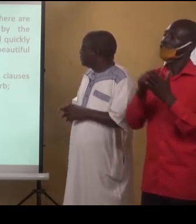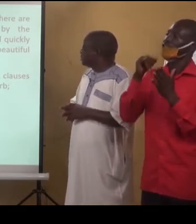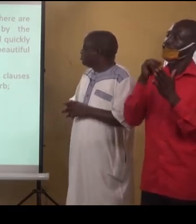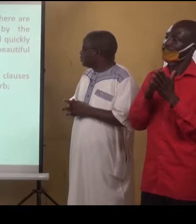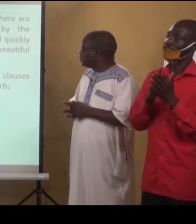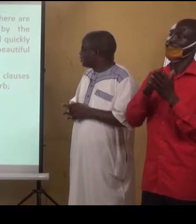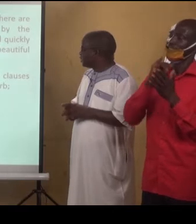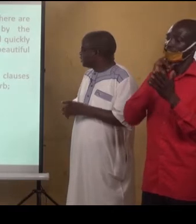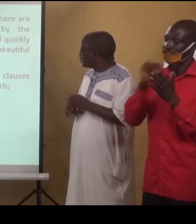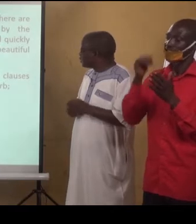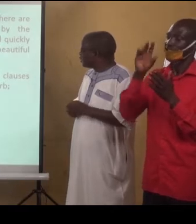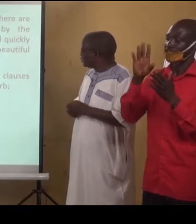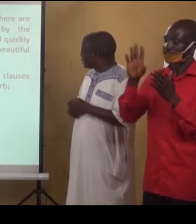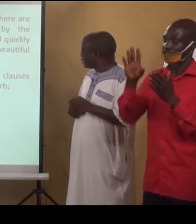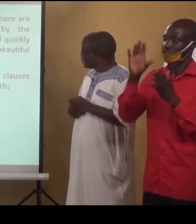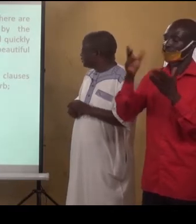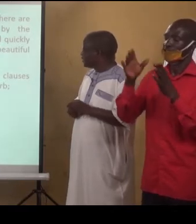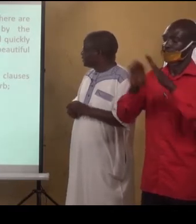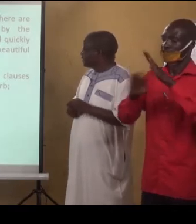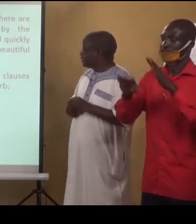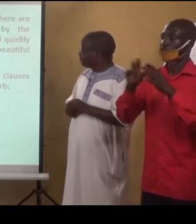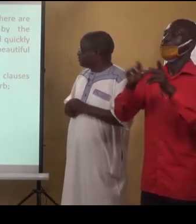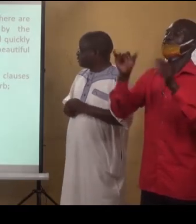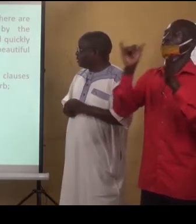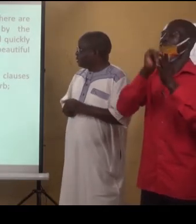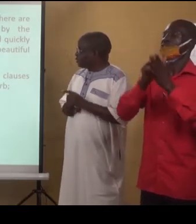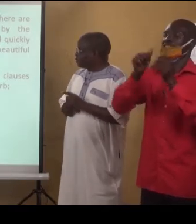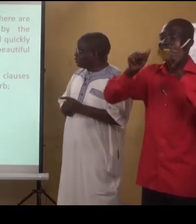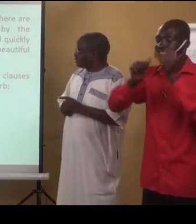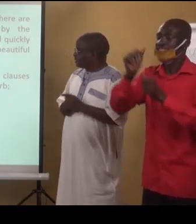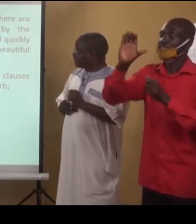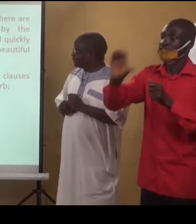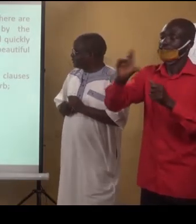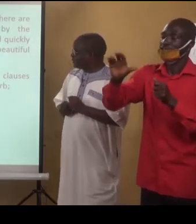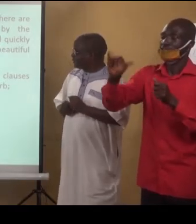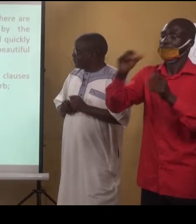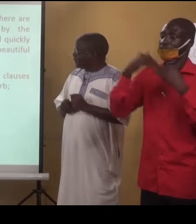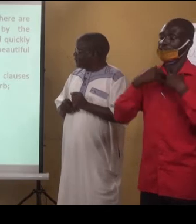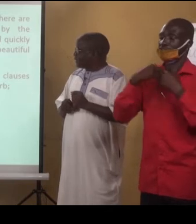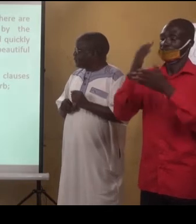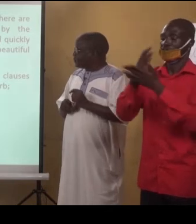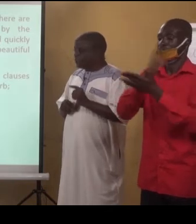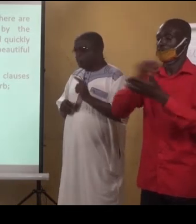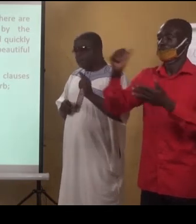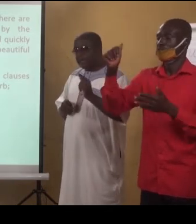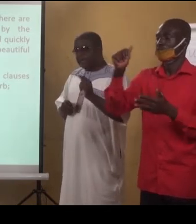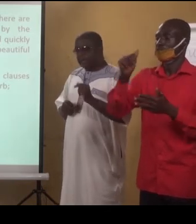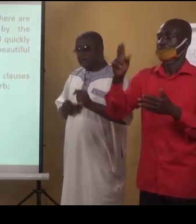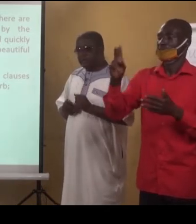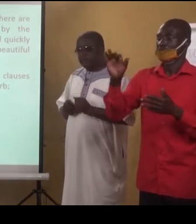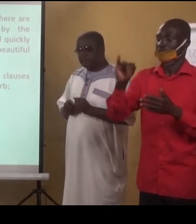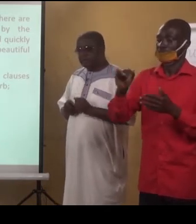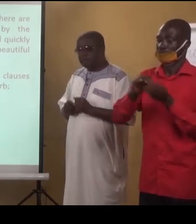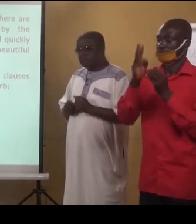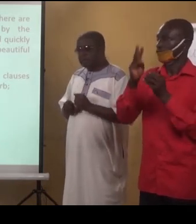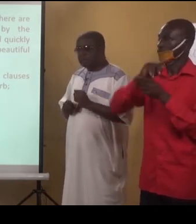clauses below, as each clause has a subject and a verb. Number 6, when I got